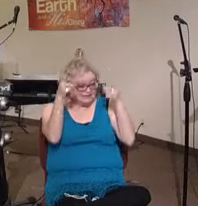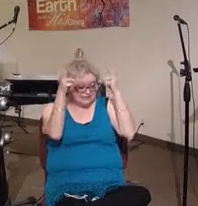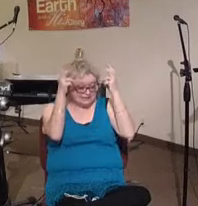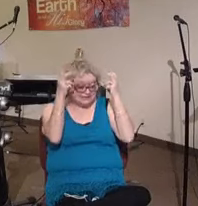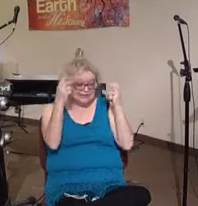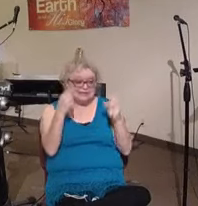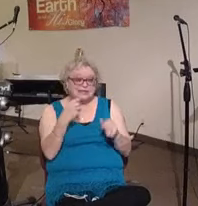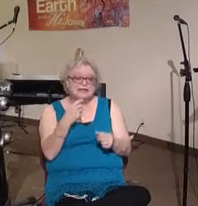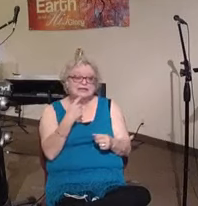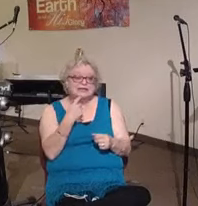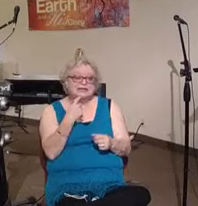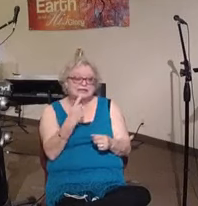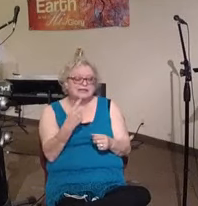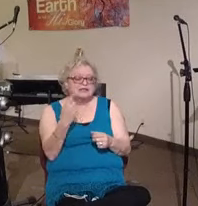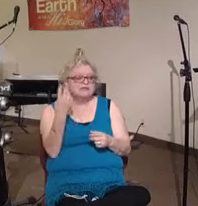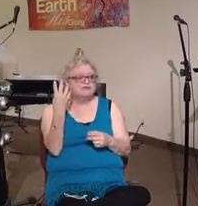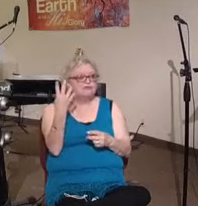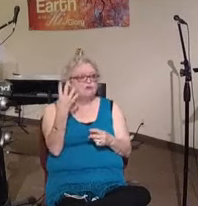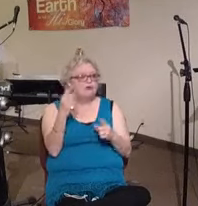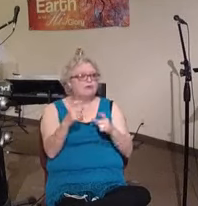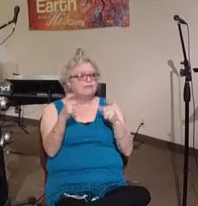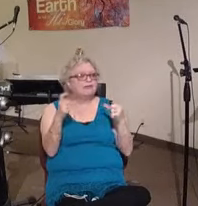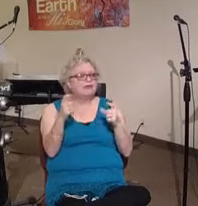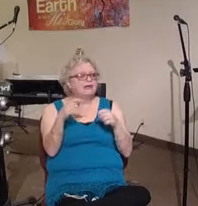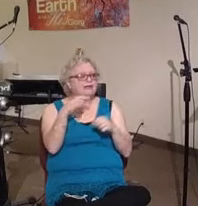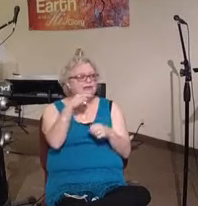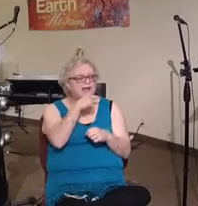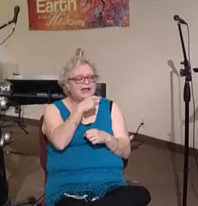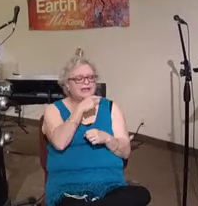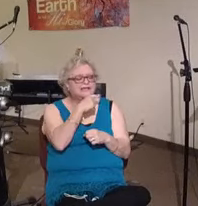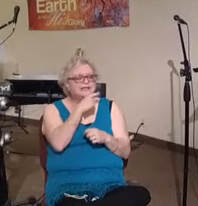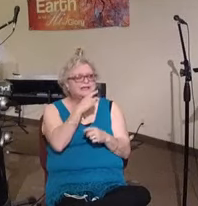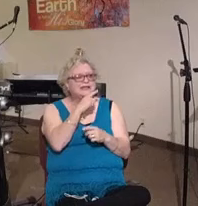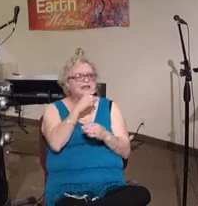four big lies here attacking God's character. And